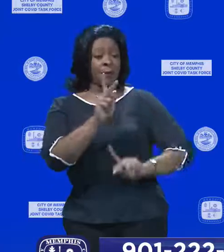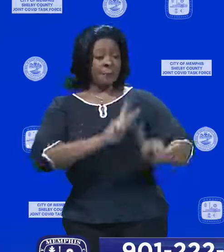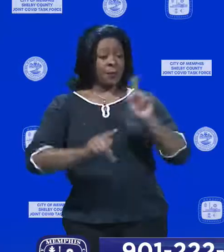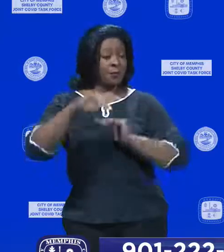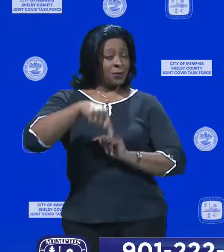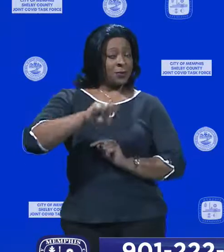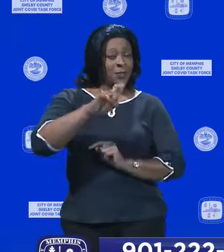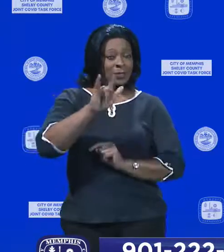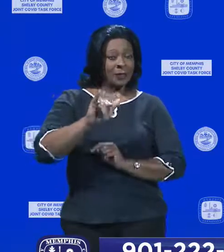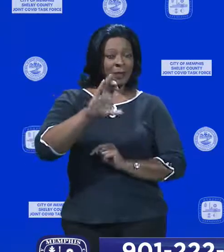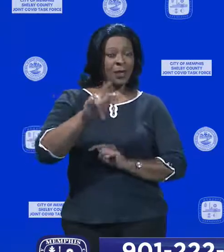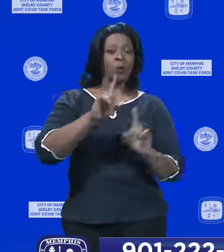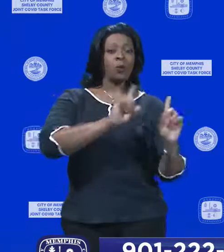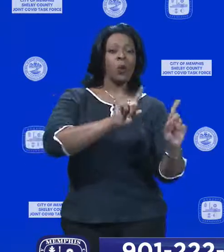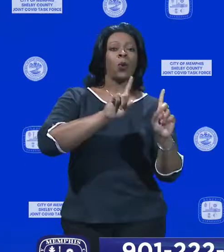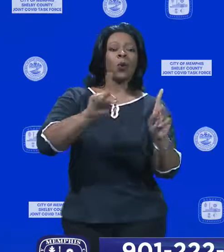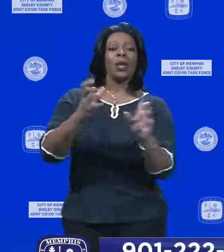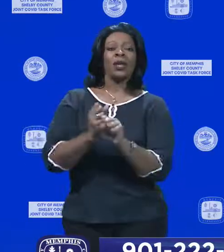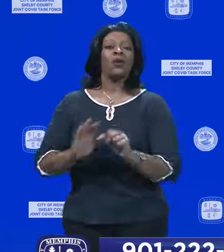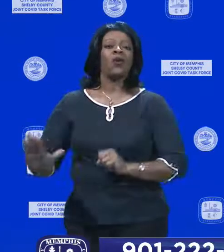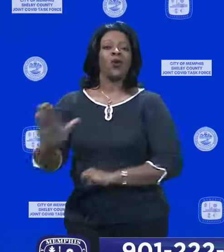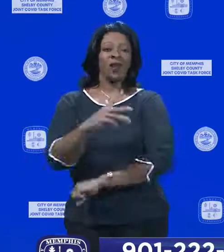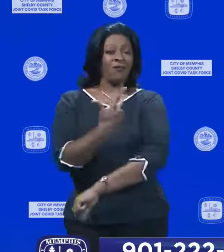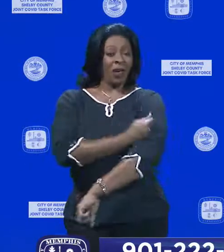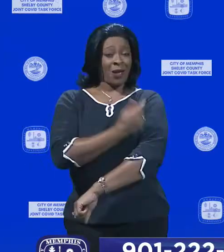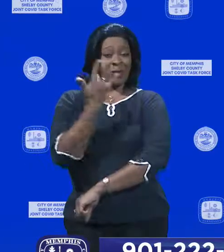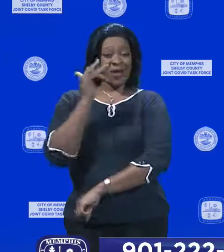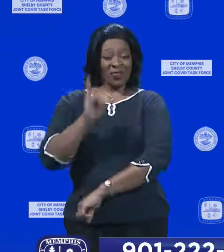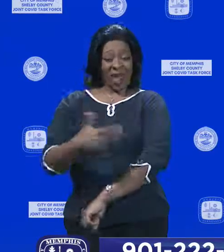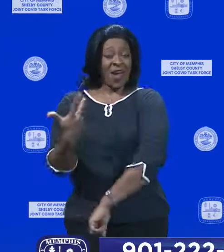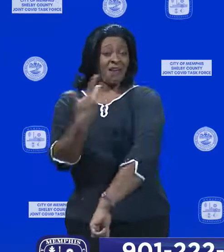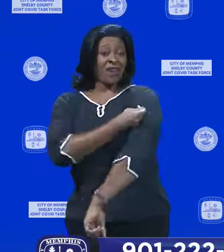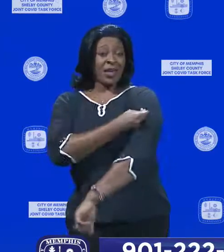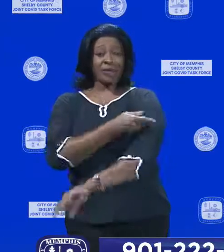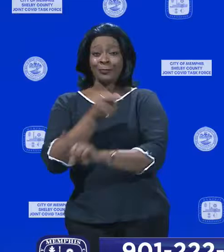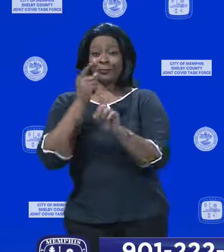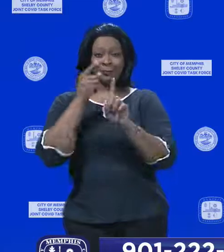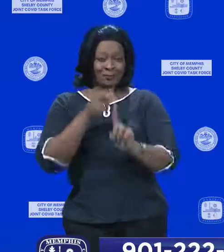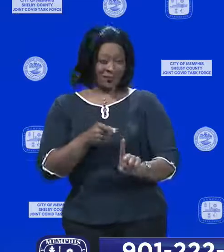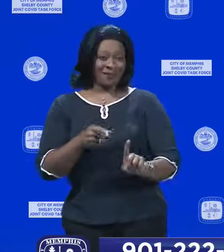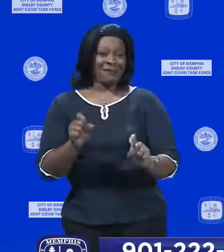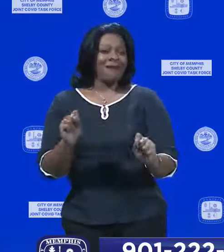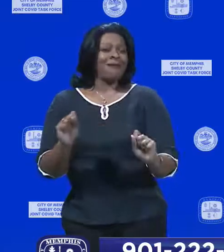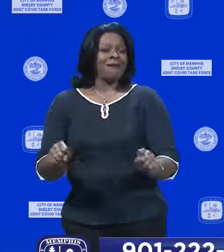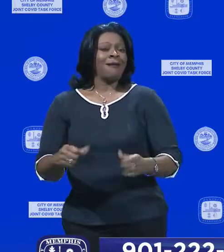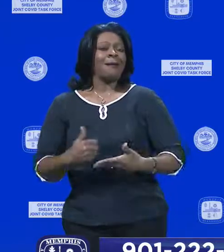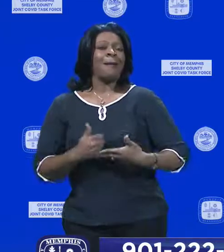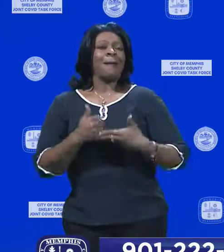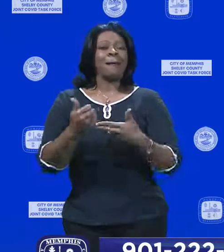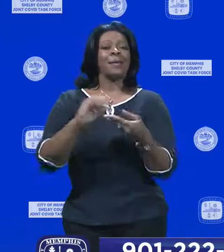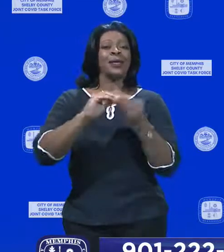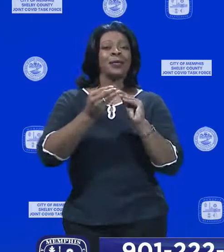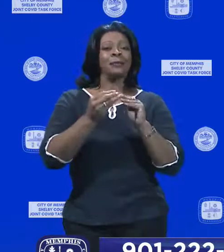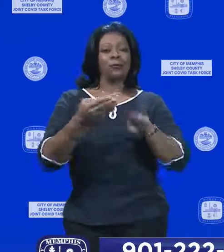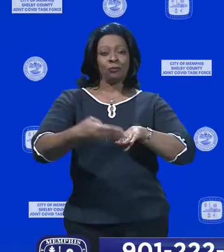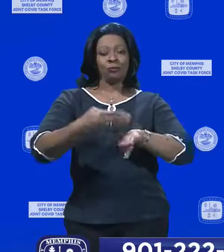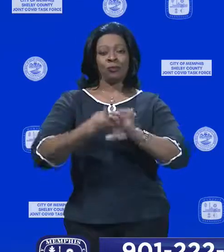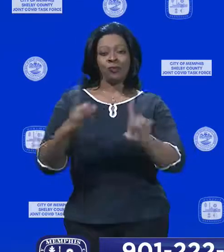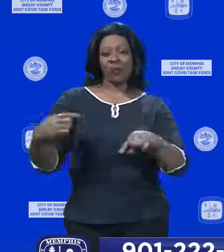Shelby County to come out and get vaccinated, because it's the vaccinations that have enabled the metrics to improve to this